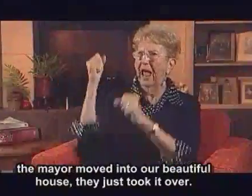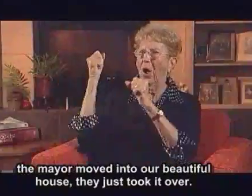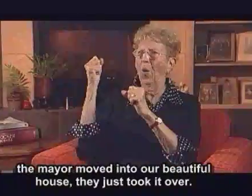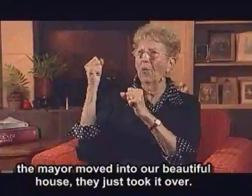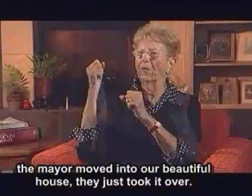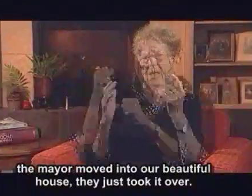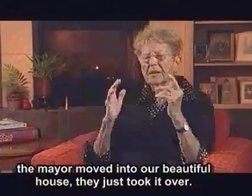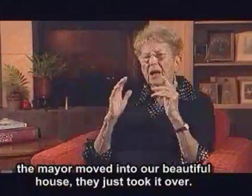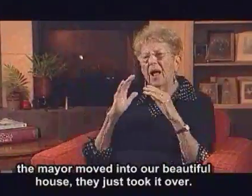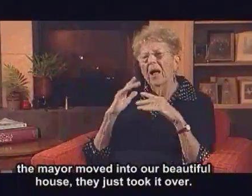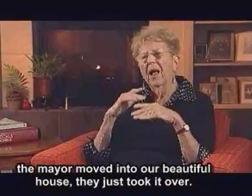took it over.